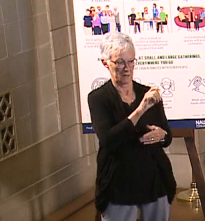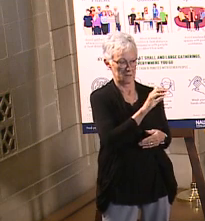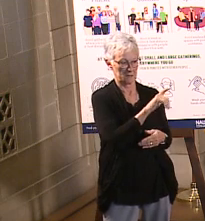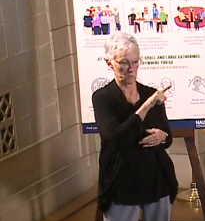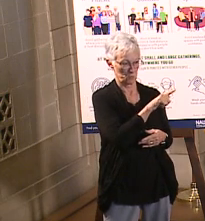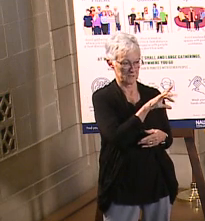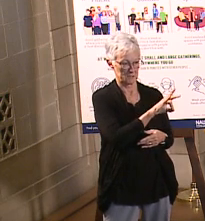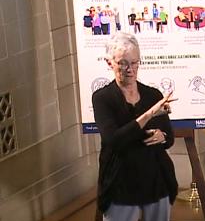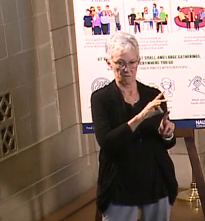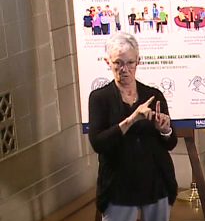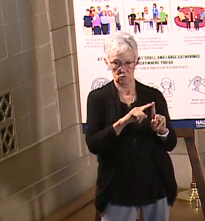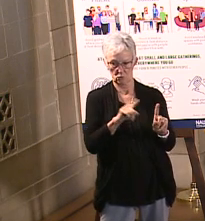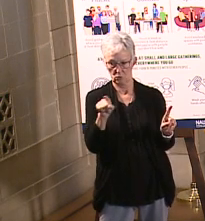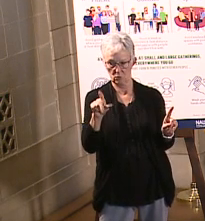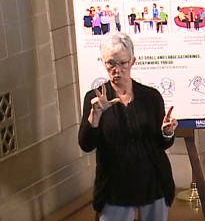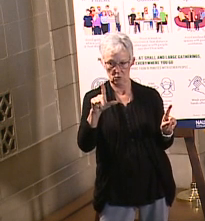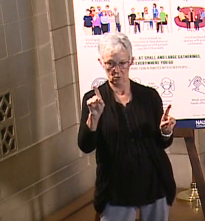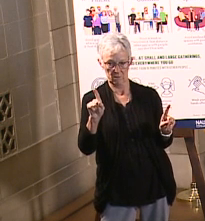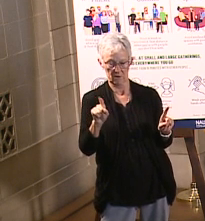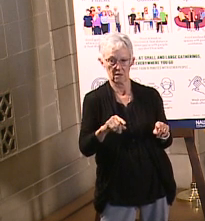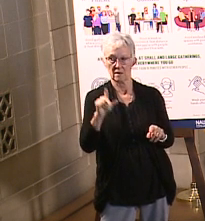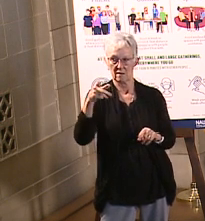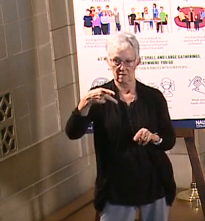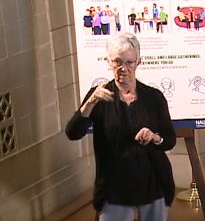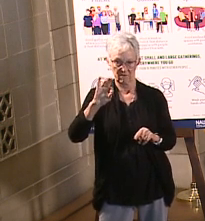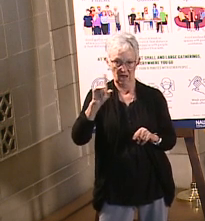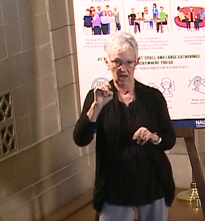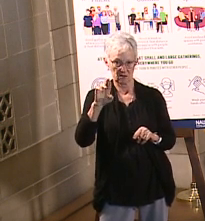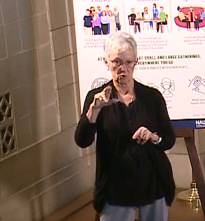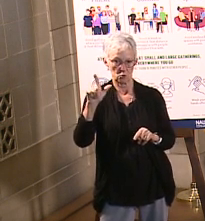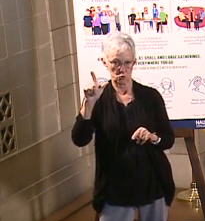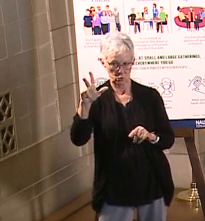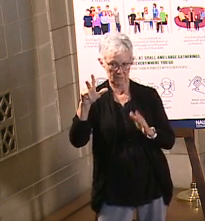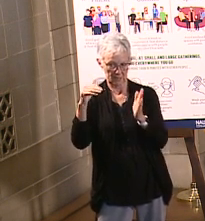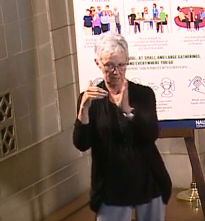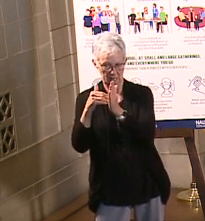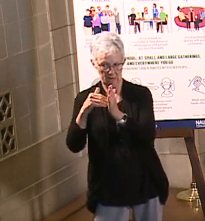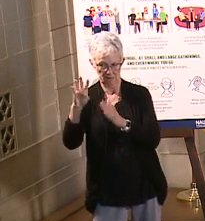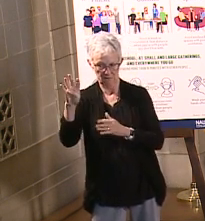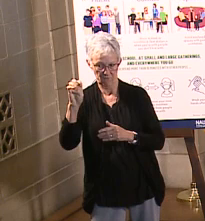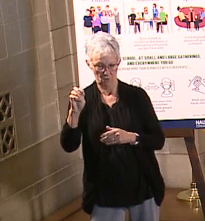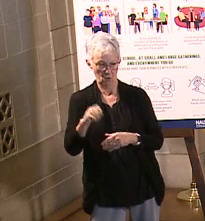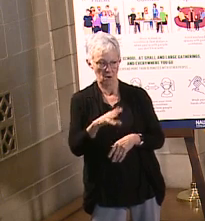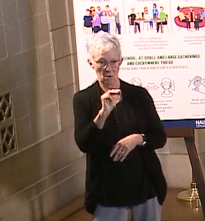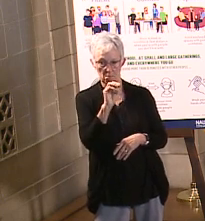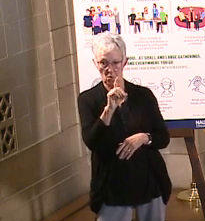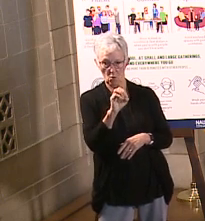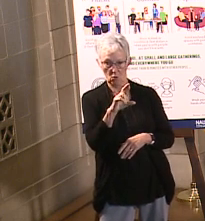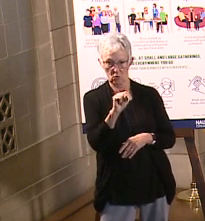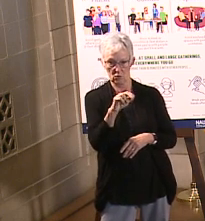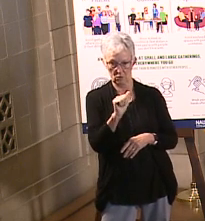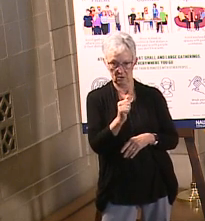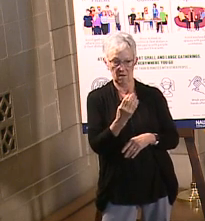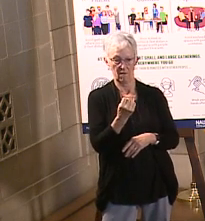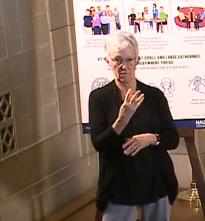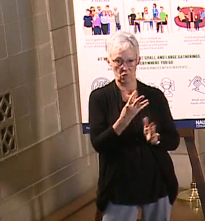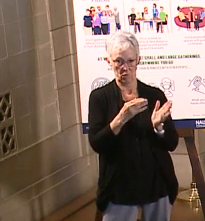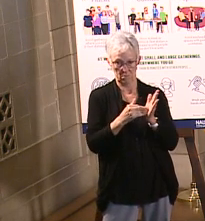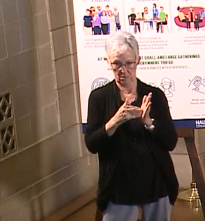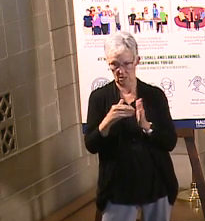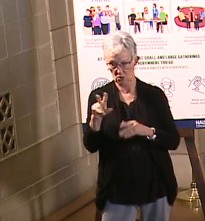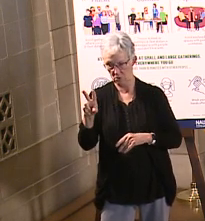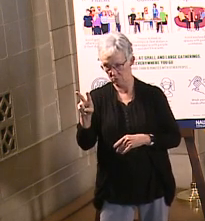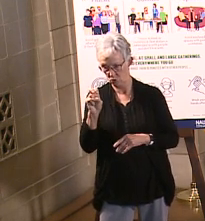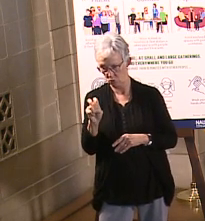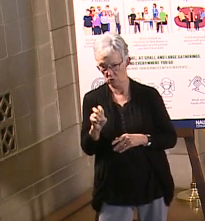31st, Pfizer vaccine 23,400 and Moderna 14,200. With a total being